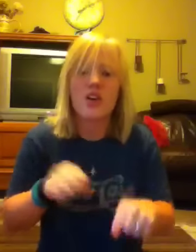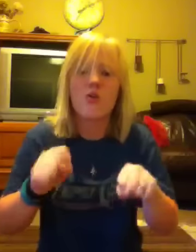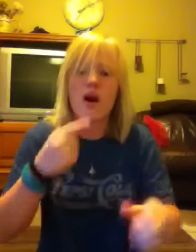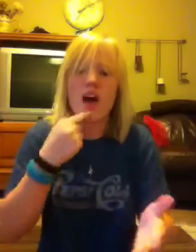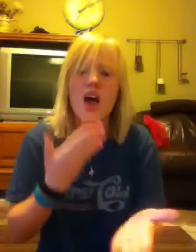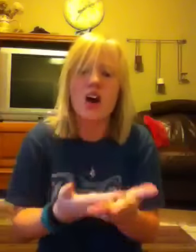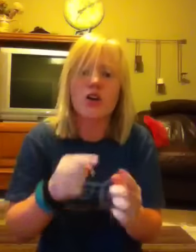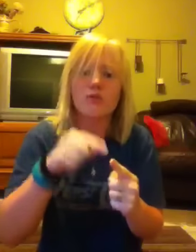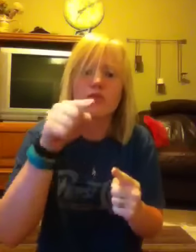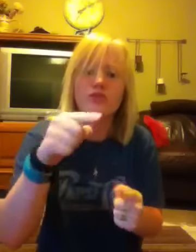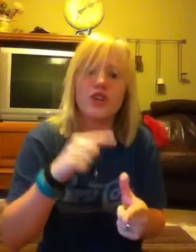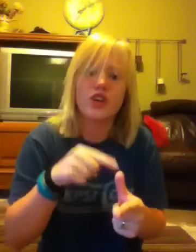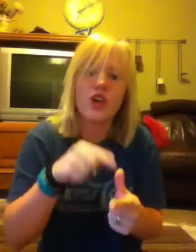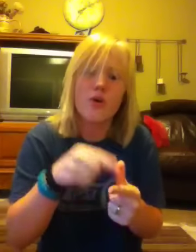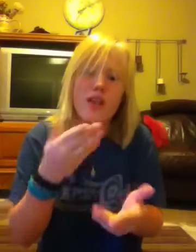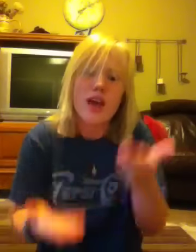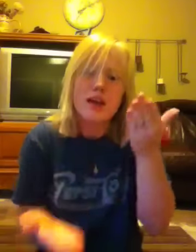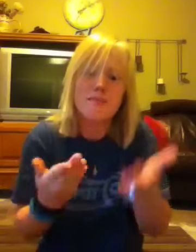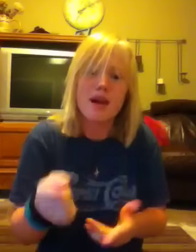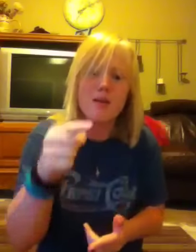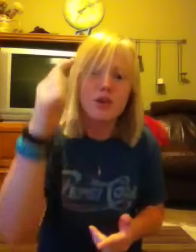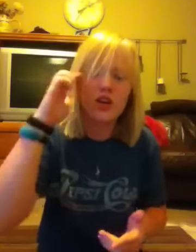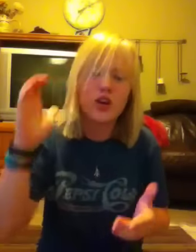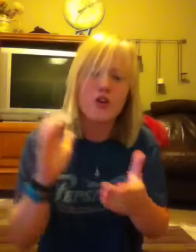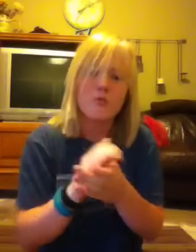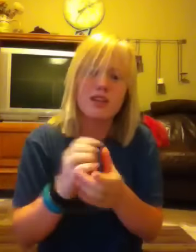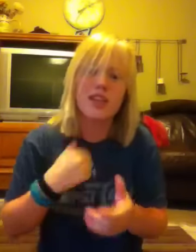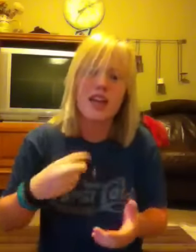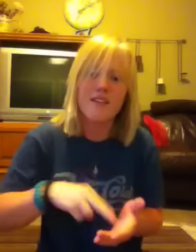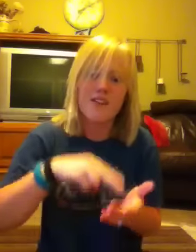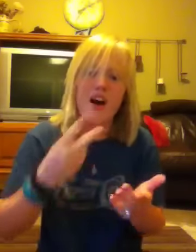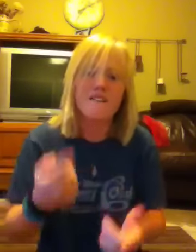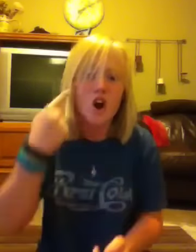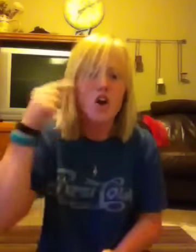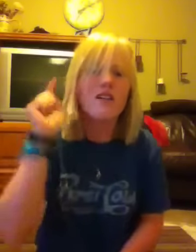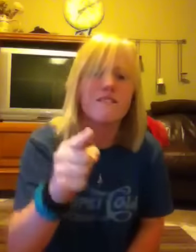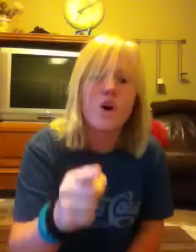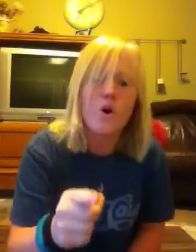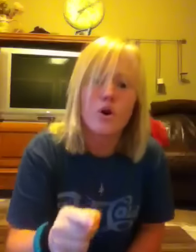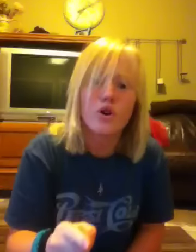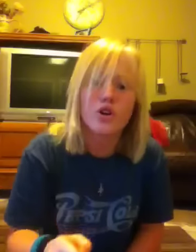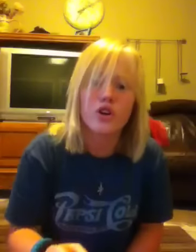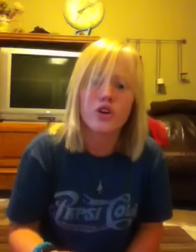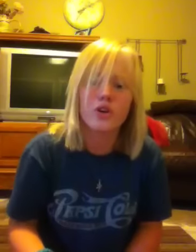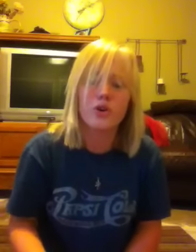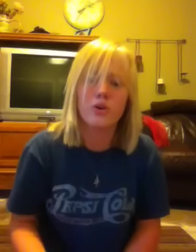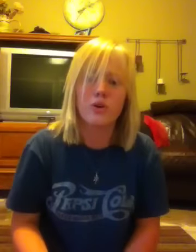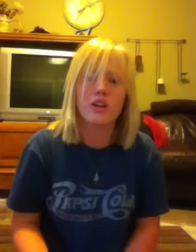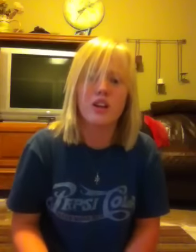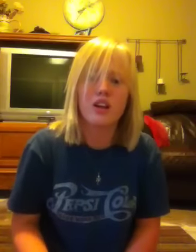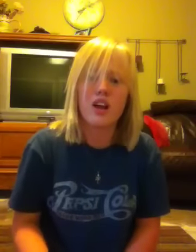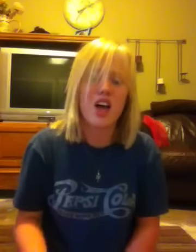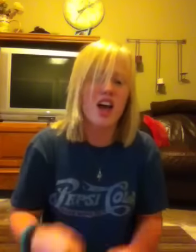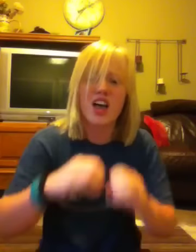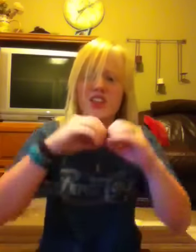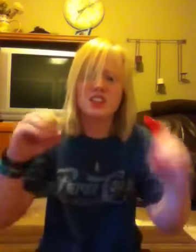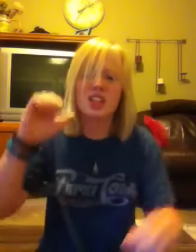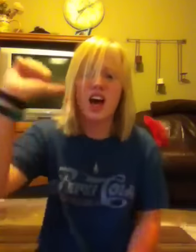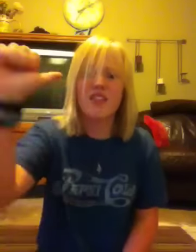way I can find you Baby, you know me I'm falling for you There's nothing